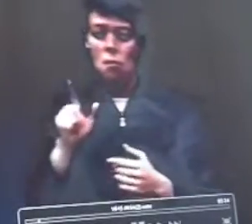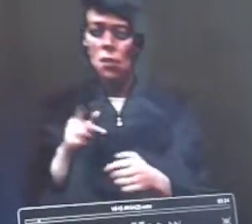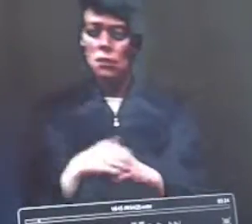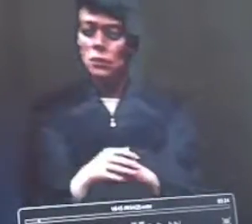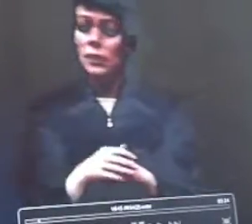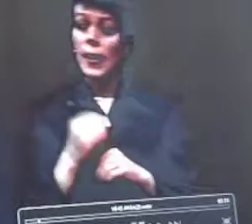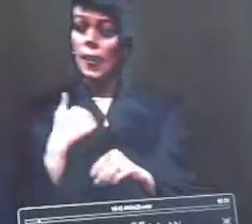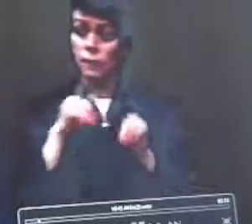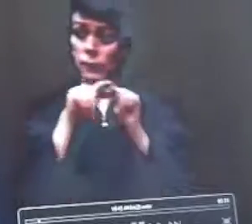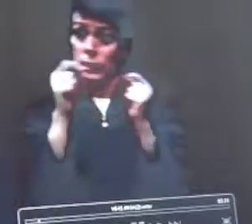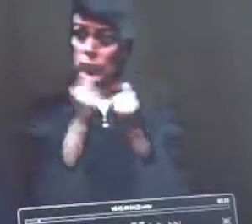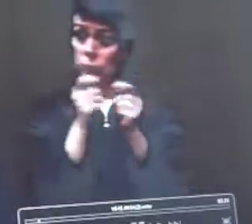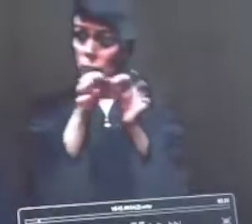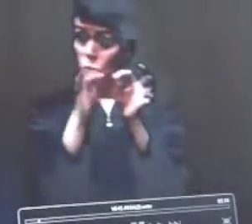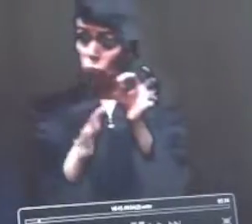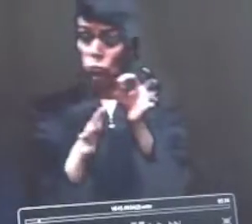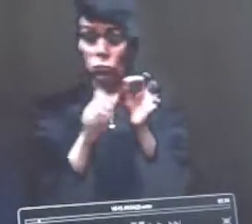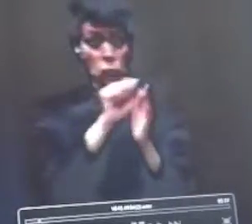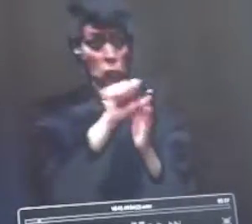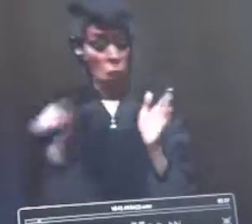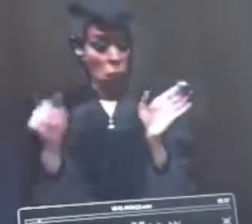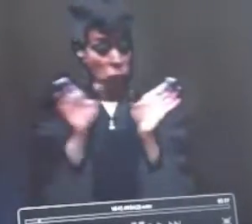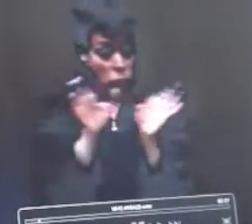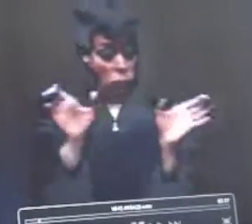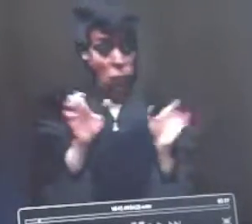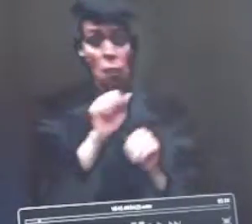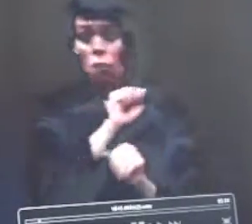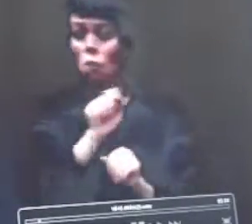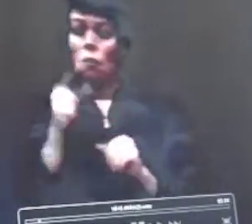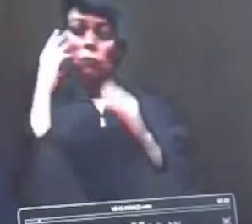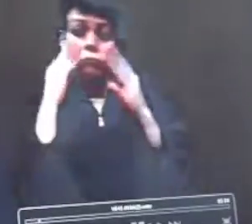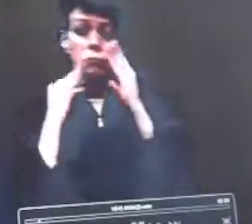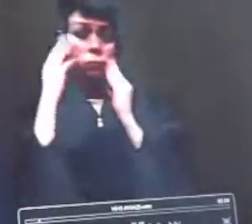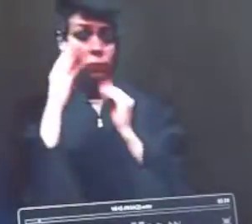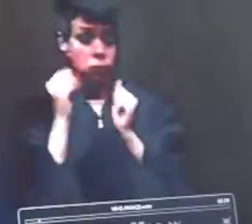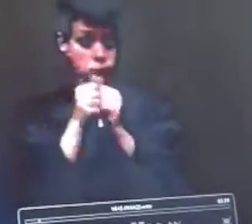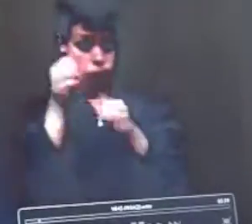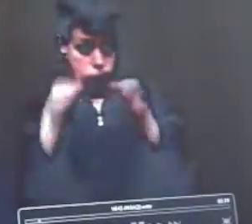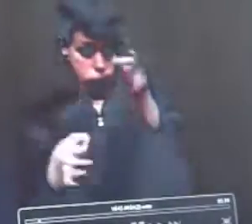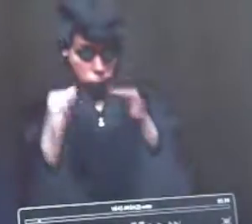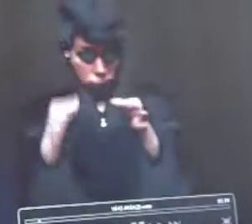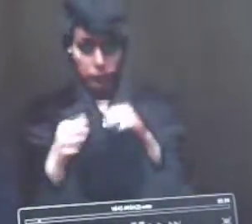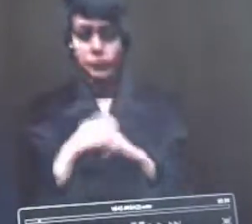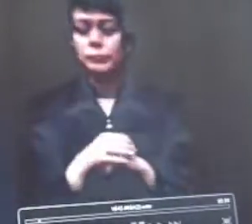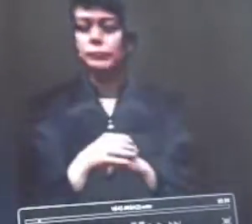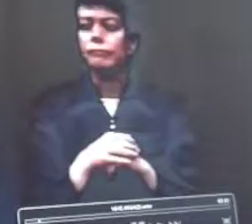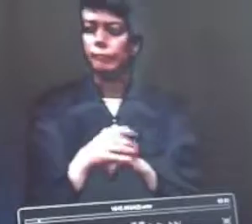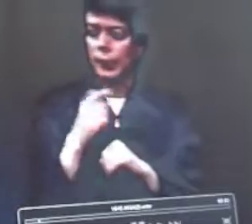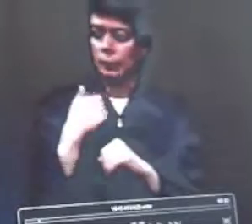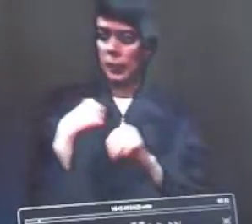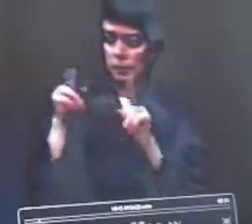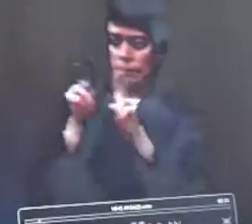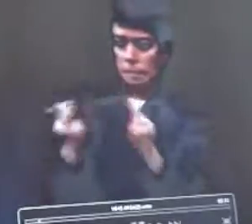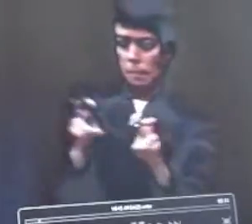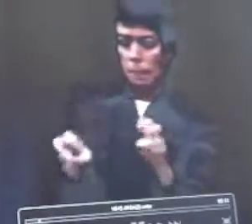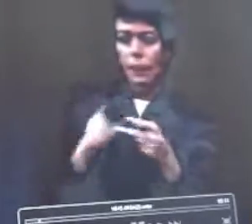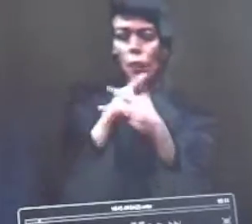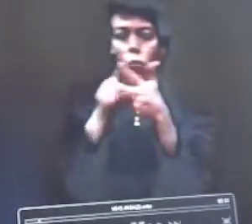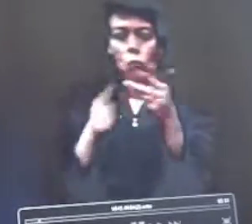with criminal charges. They all had teams of interpreters with national certification and experience in the